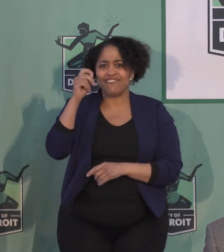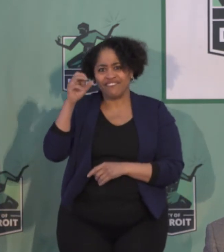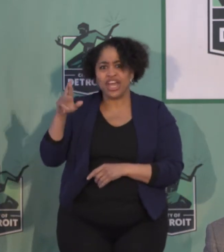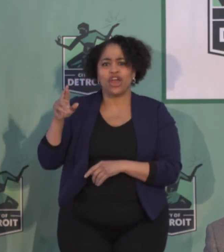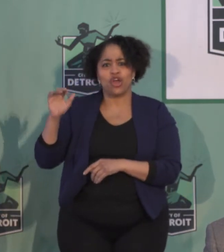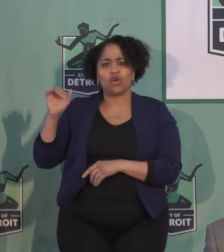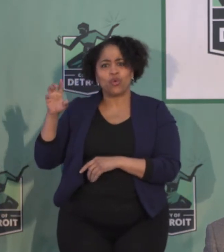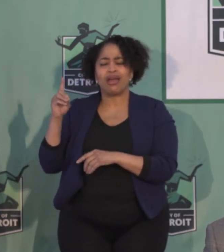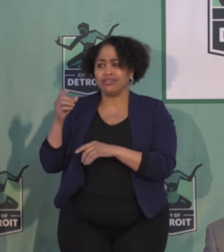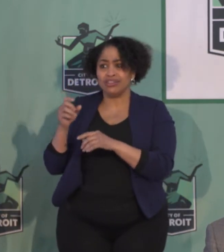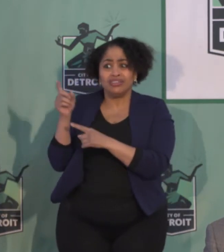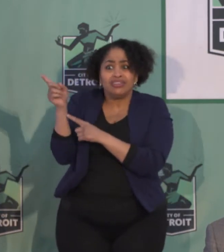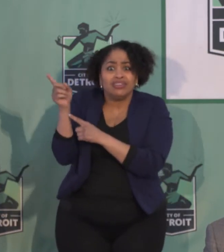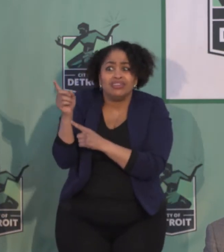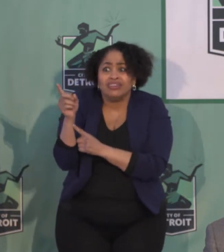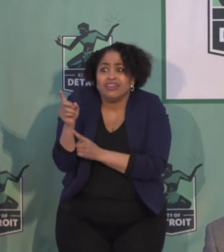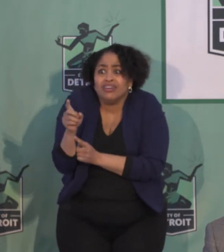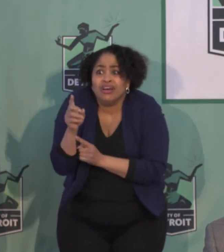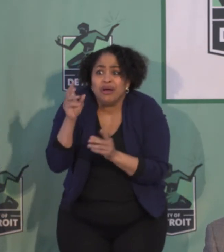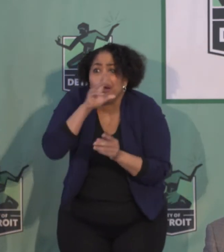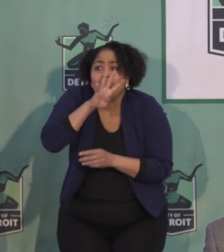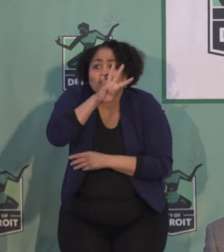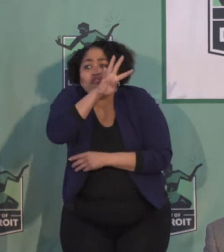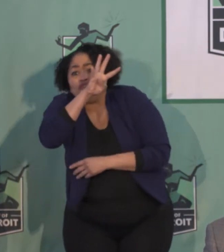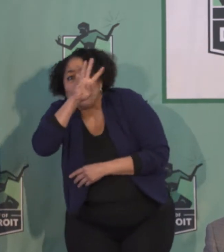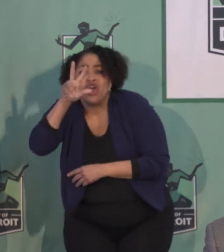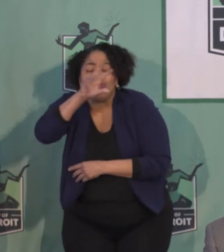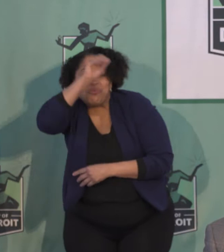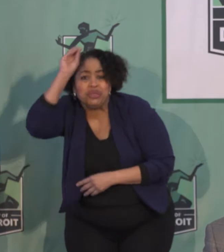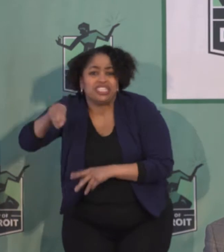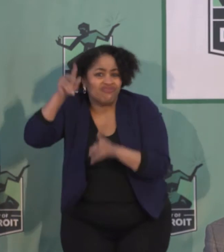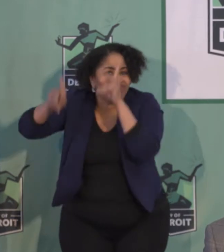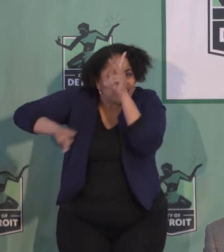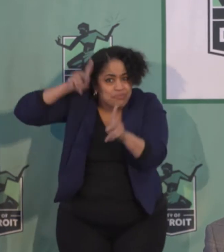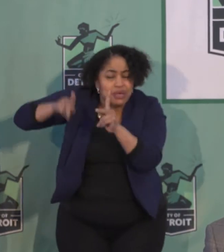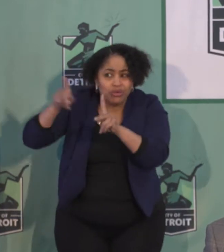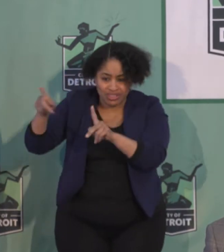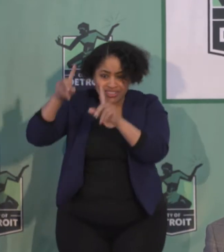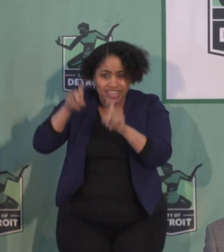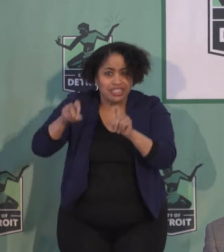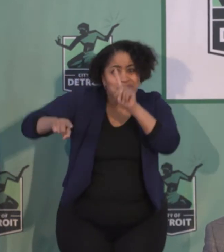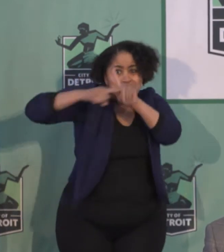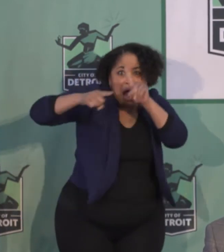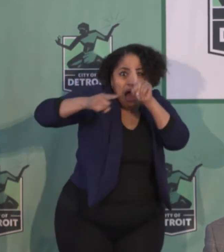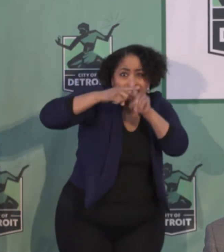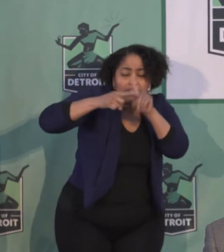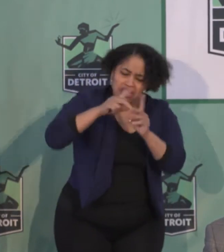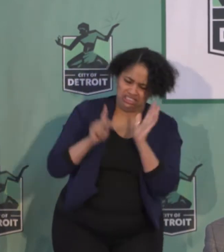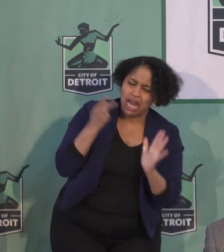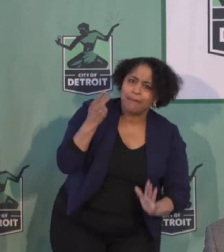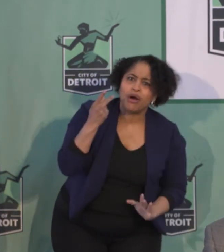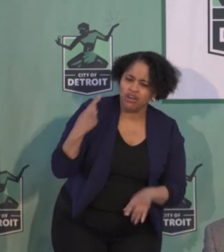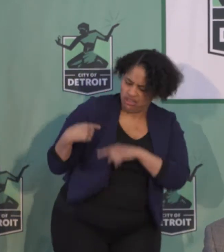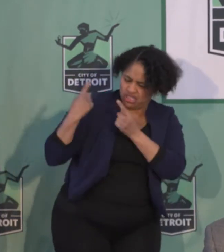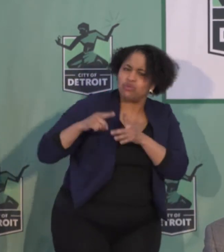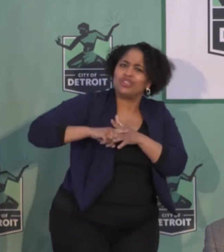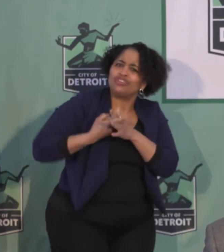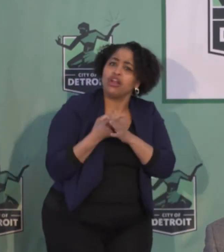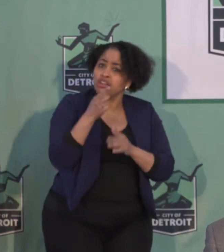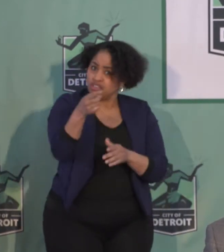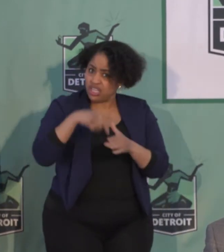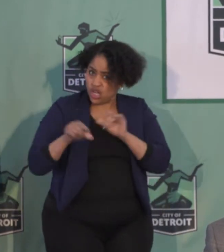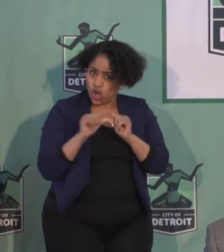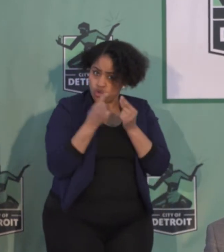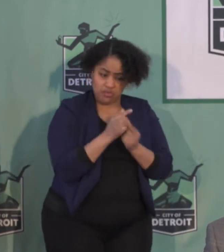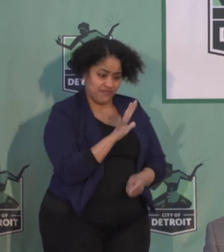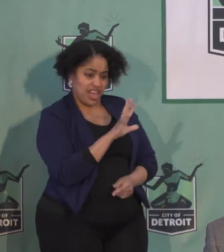43% of the people tested are testing positive. This is double the testing rate the state has seen since this started. If you are in a group of 5 or